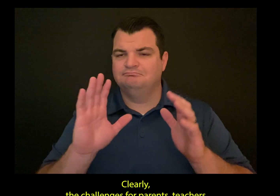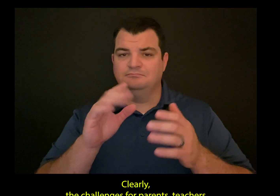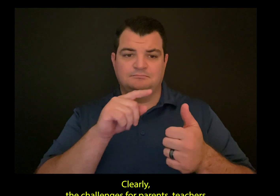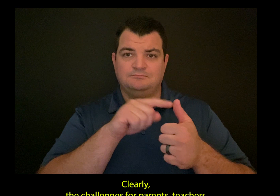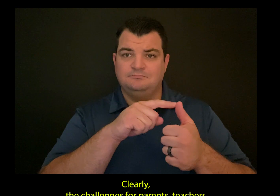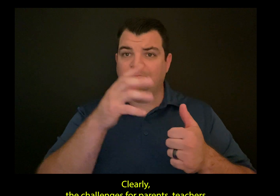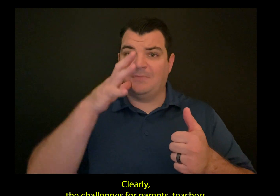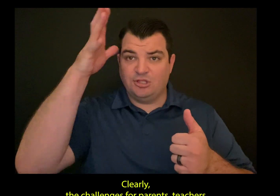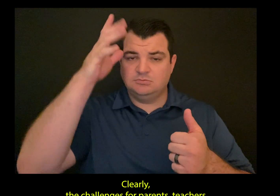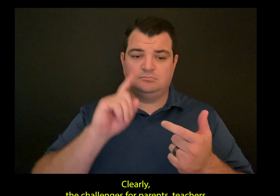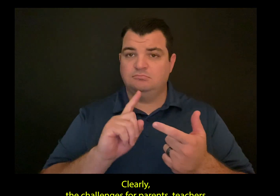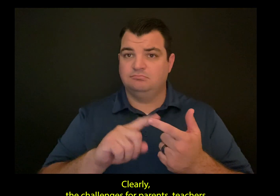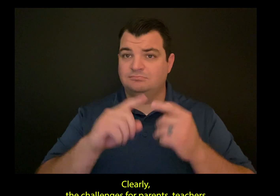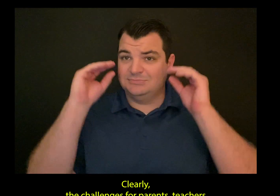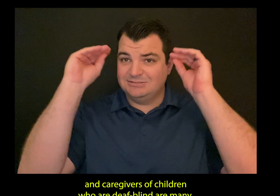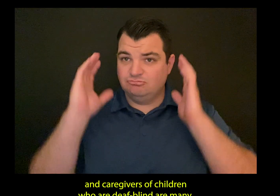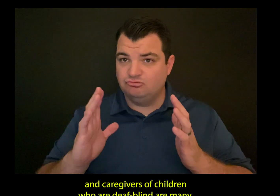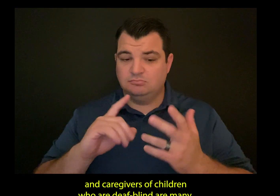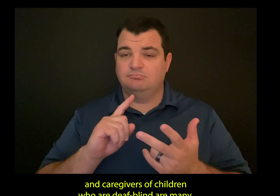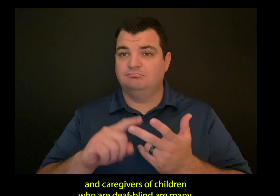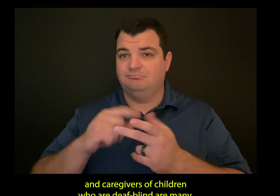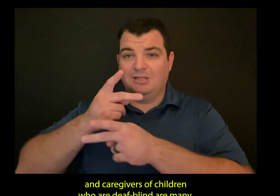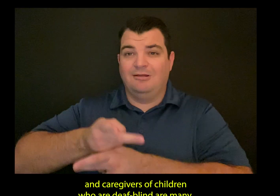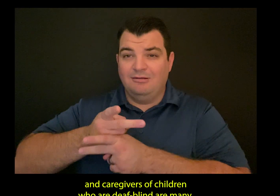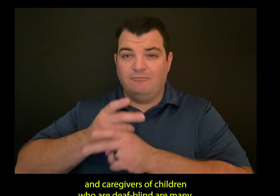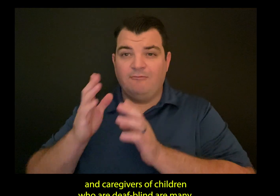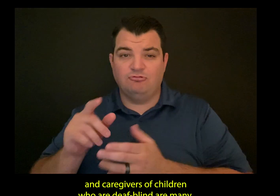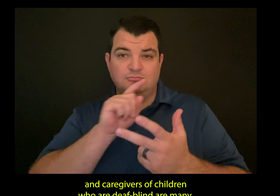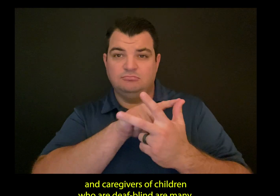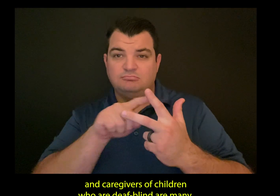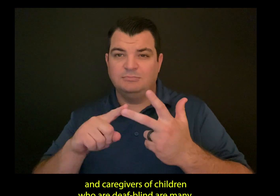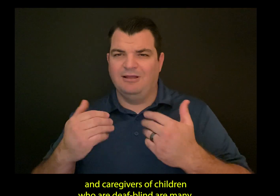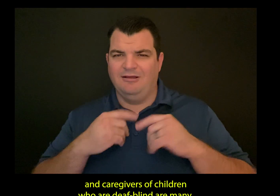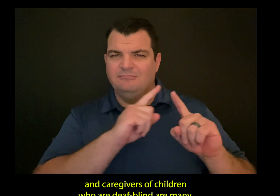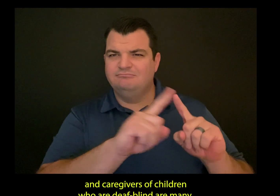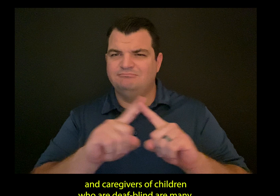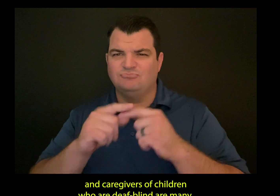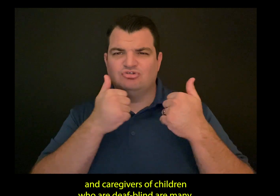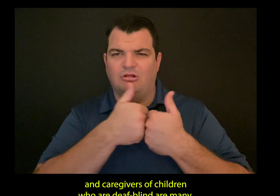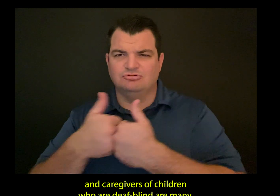Clearly, the challenges for parents, teachers, and caregivers of children who are deaf are many.